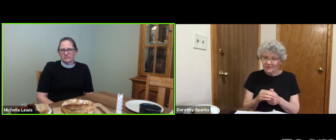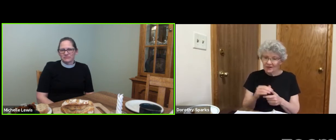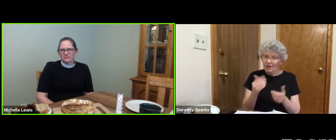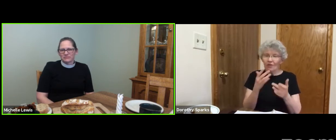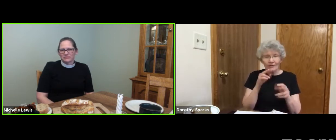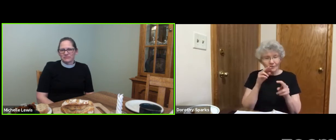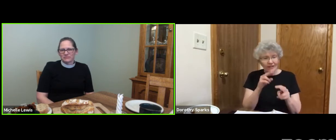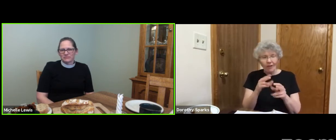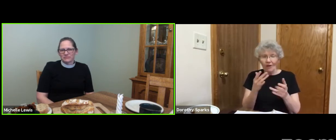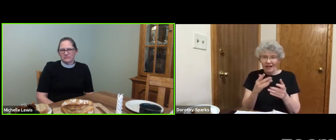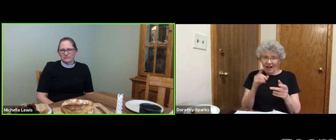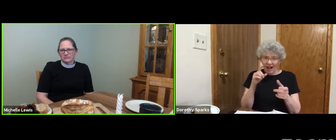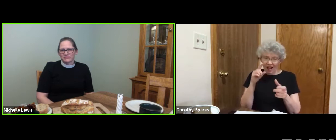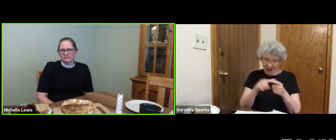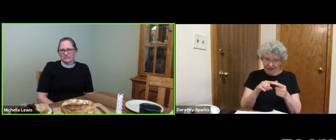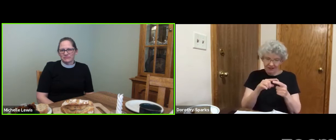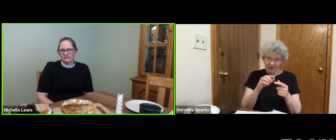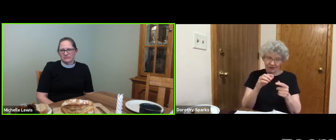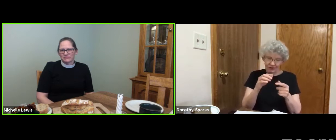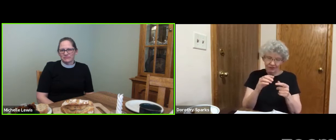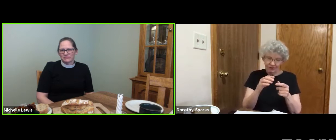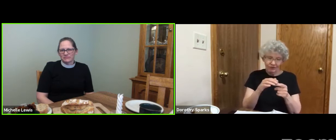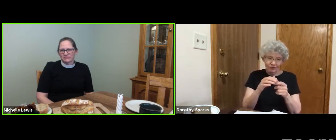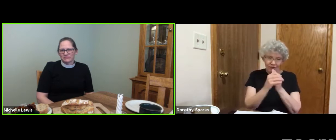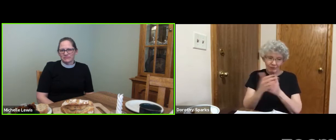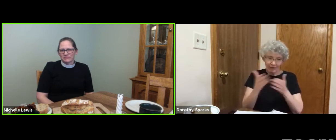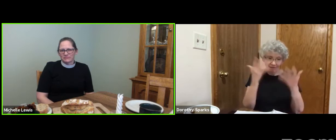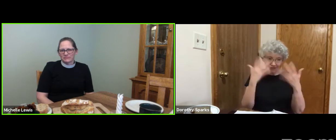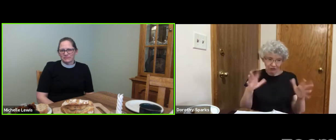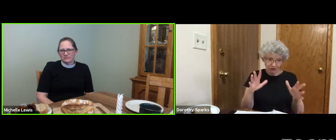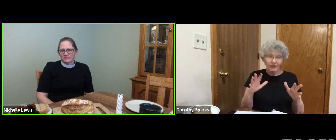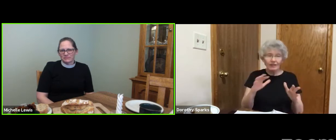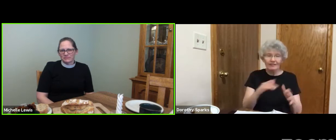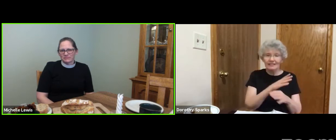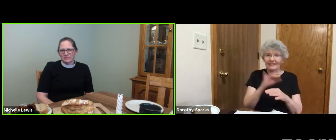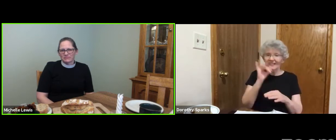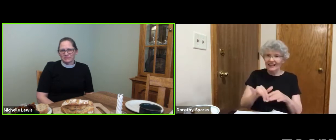Please wait to eat until the end of this brief worship service.